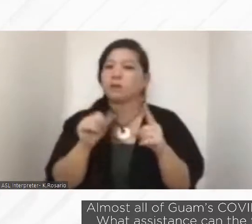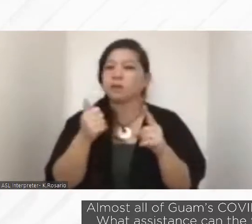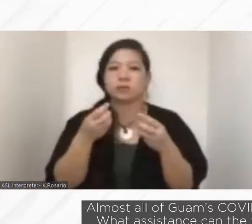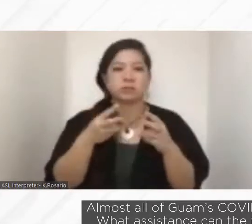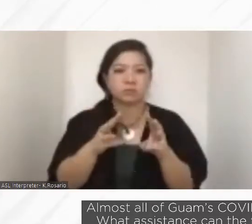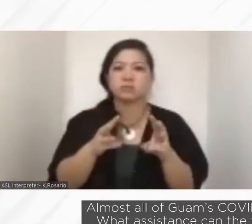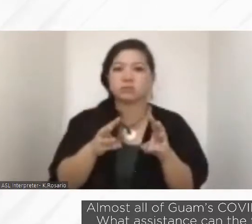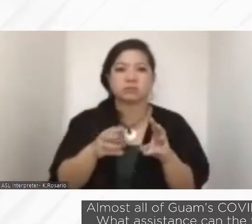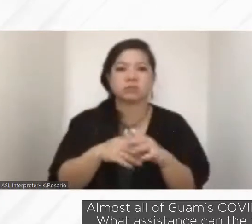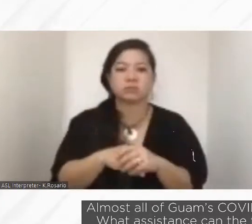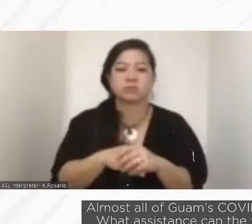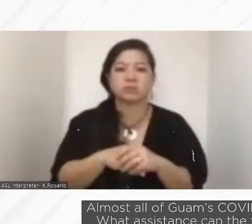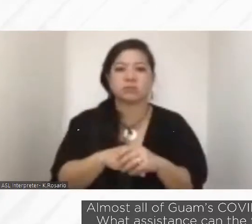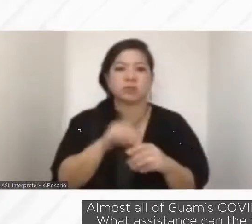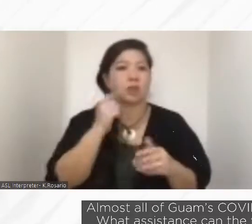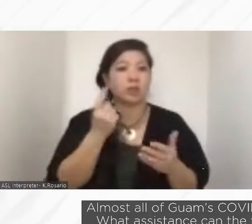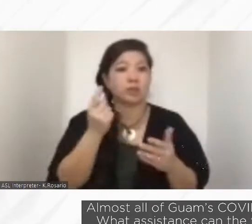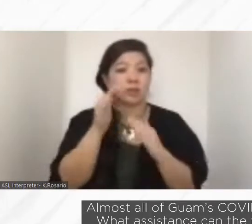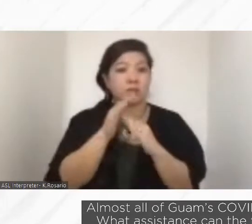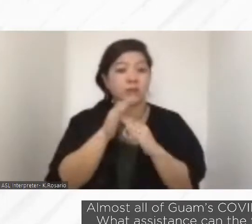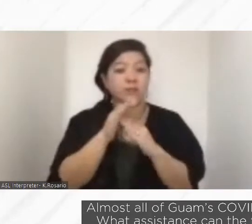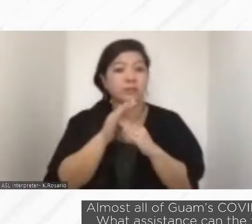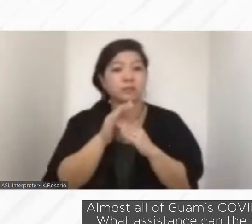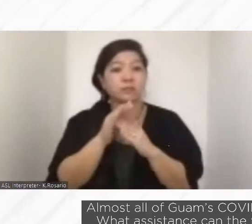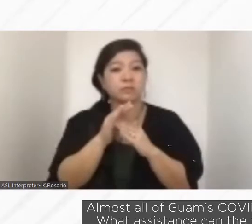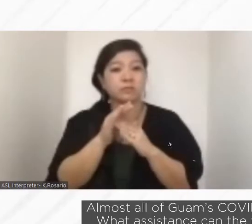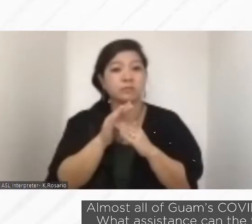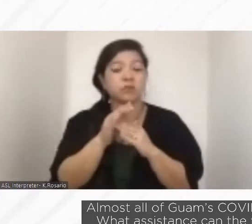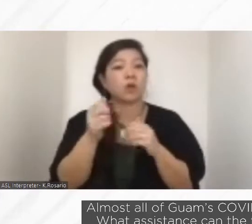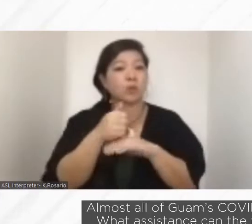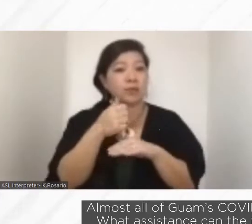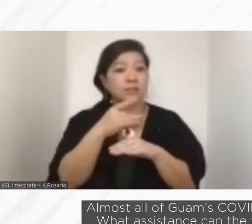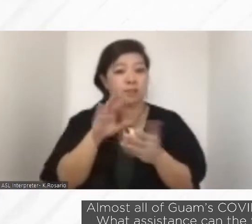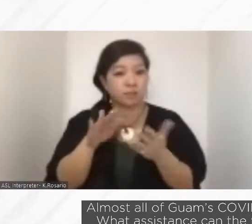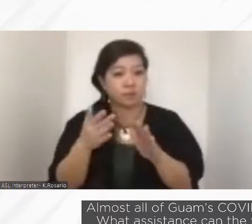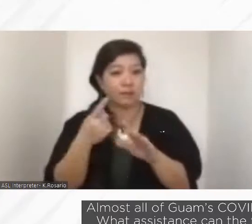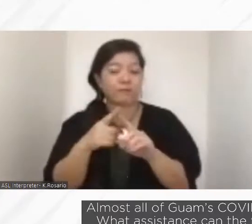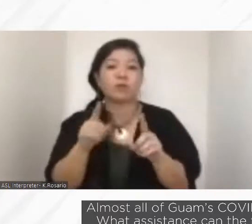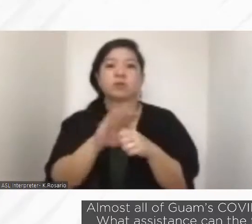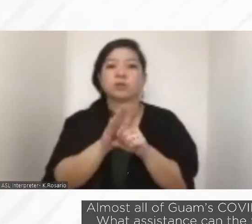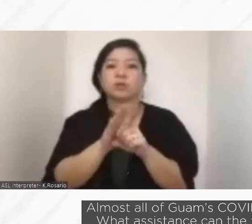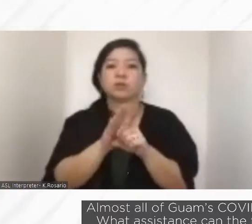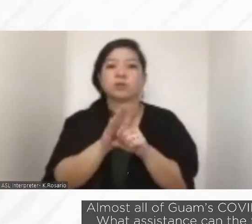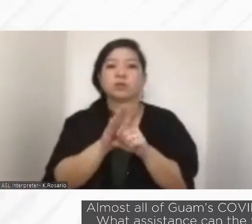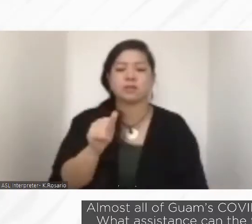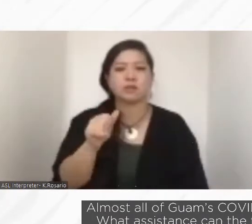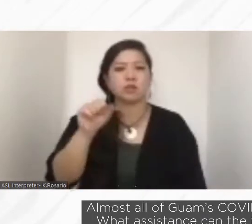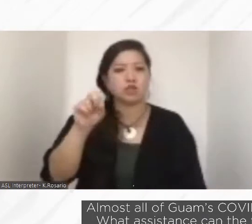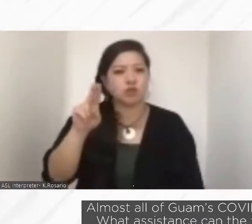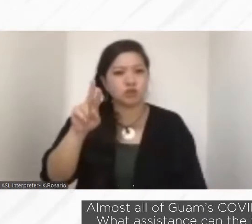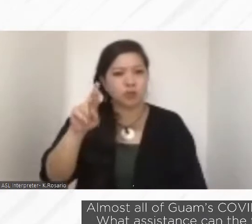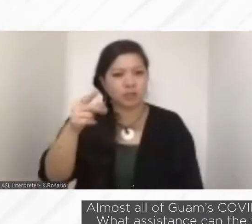be not only our top causes of death, but to put us at risk for diseases like COVID-19. So go to surgeongeneral.gov. You'll see some of